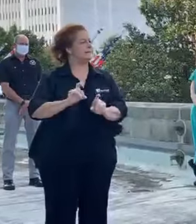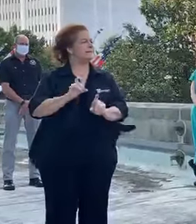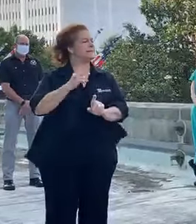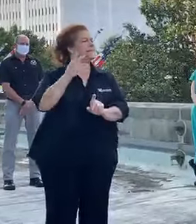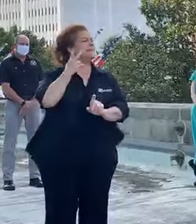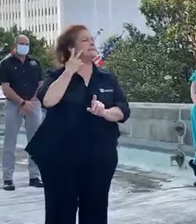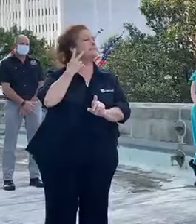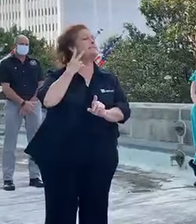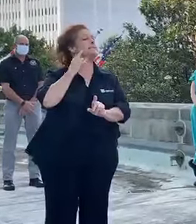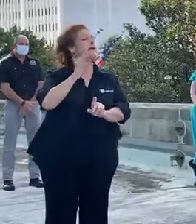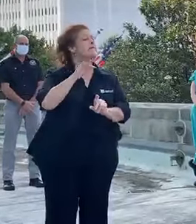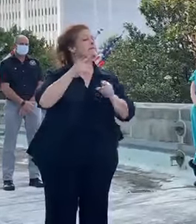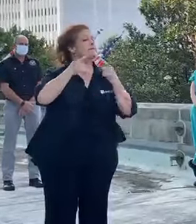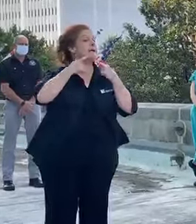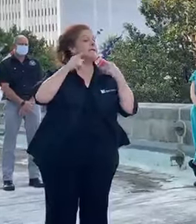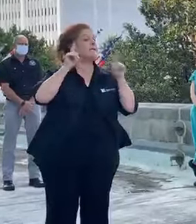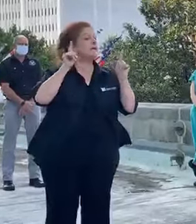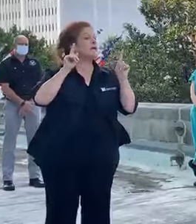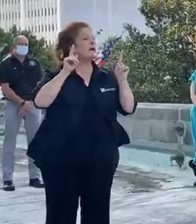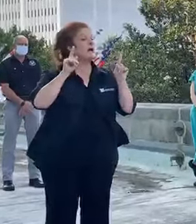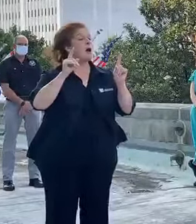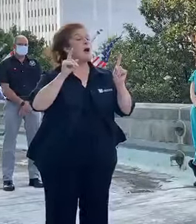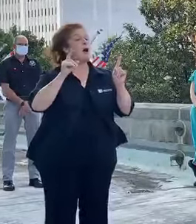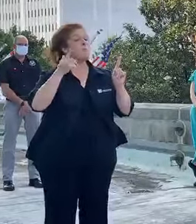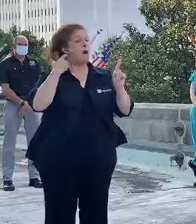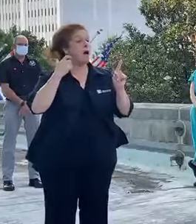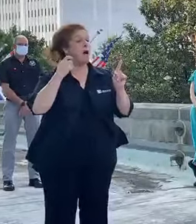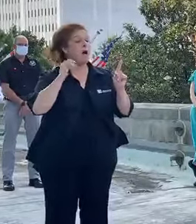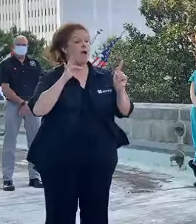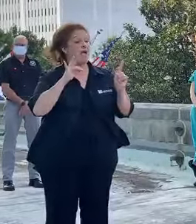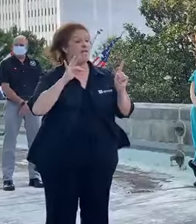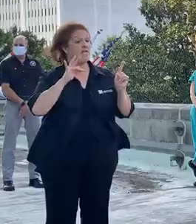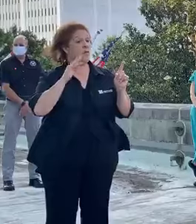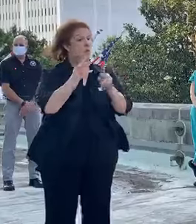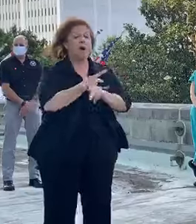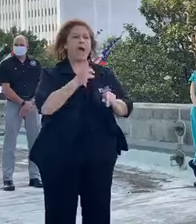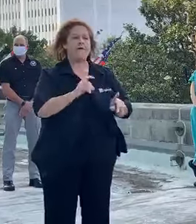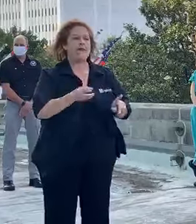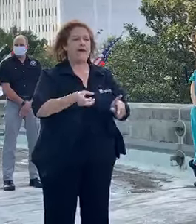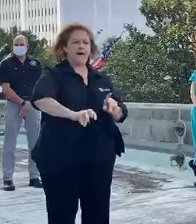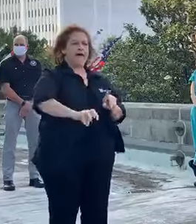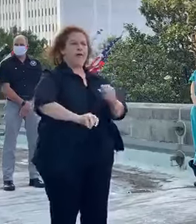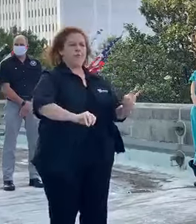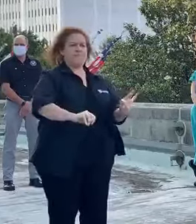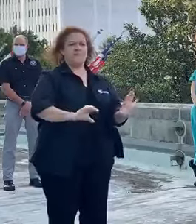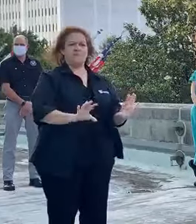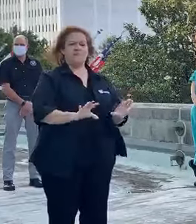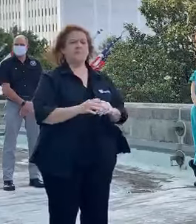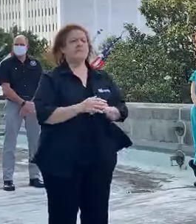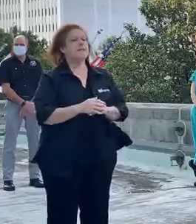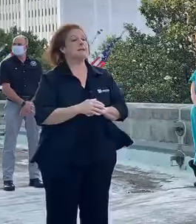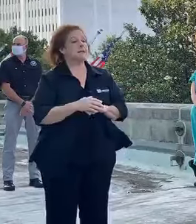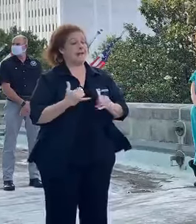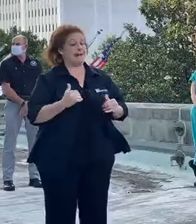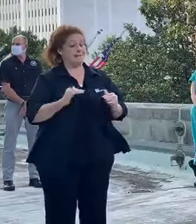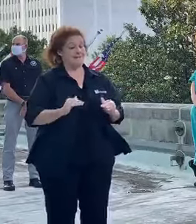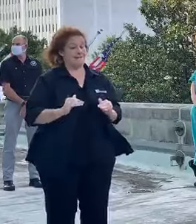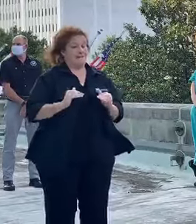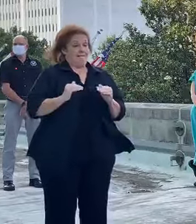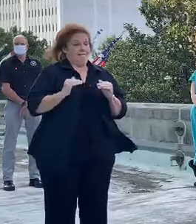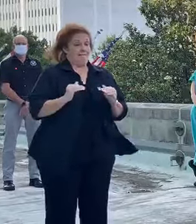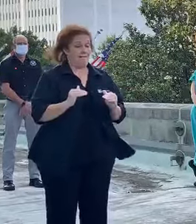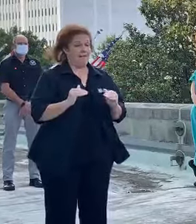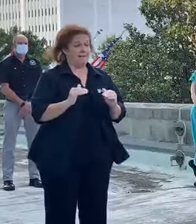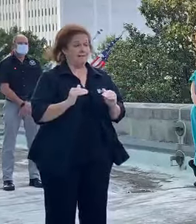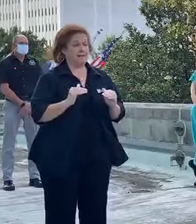to respond should we need to turn that faucet off. To move to the next phase, people